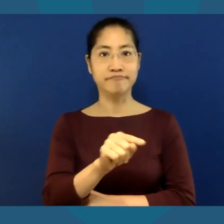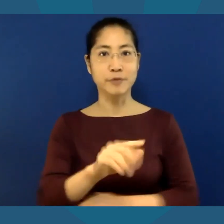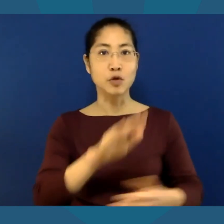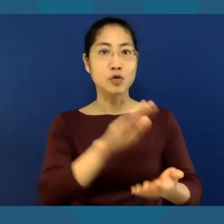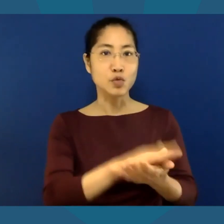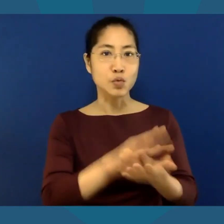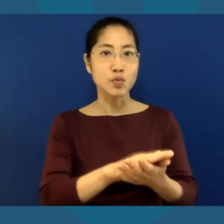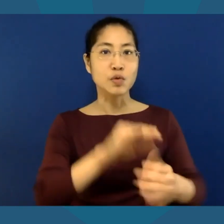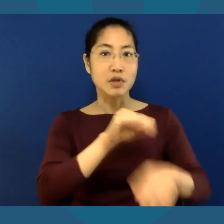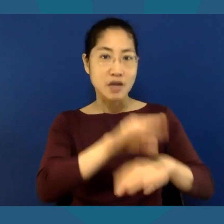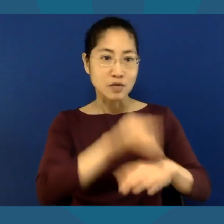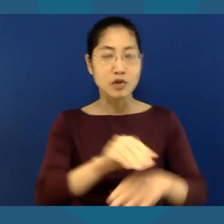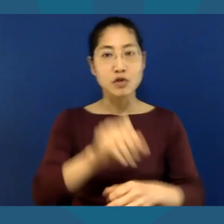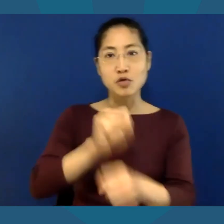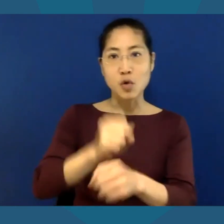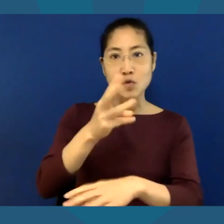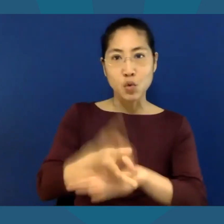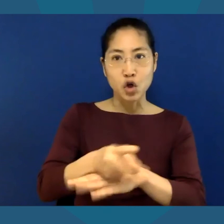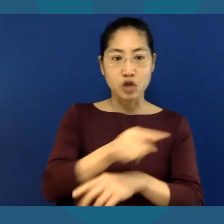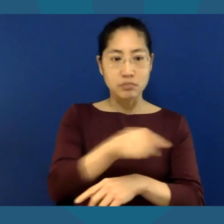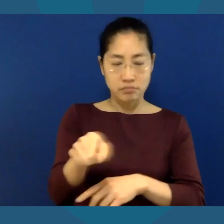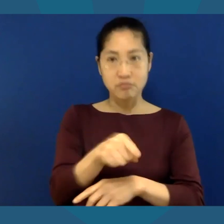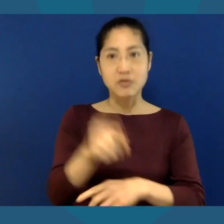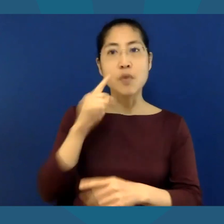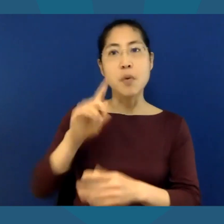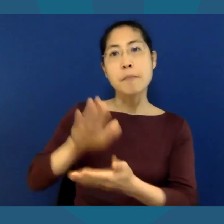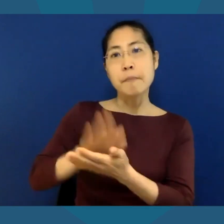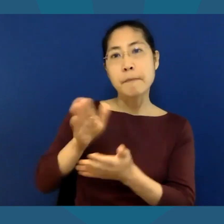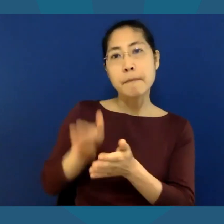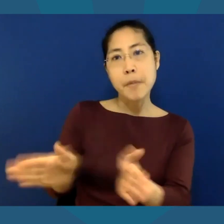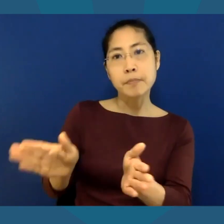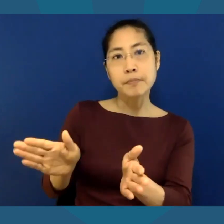school counselors and social workers at our public schools.